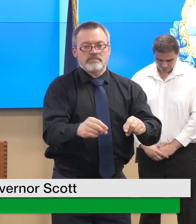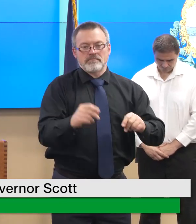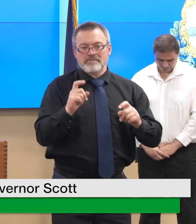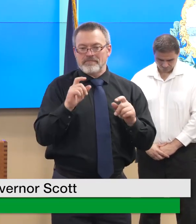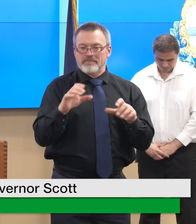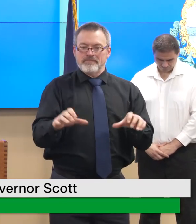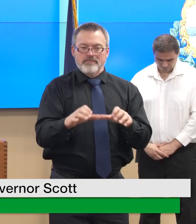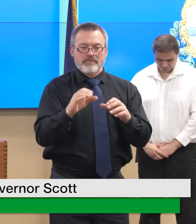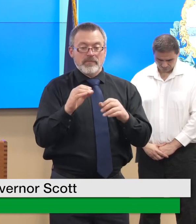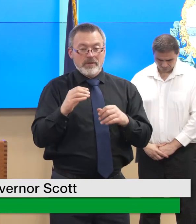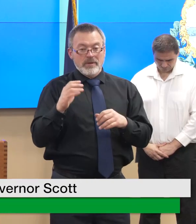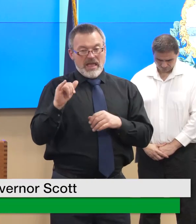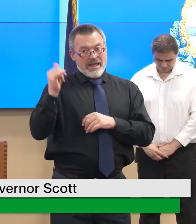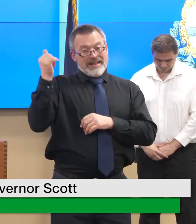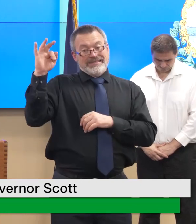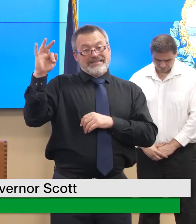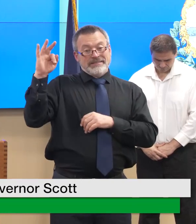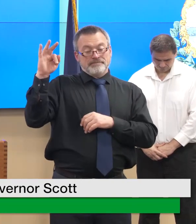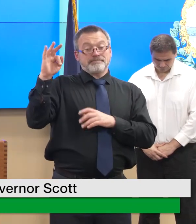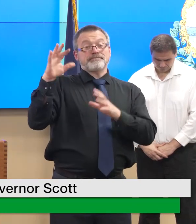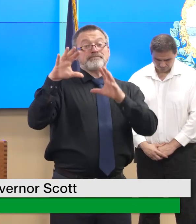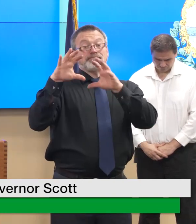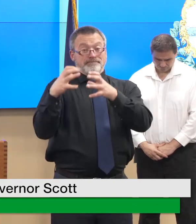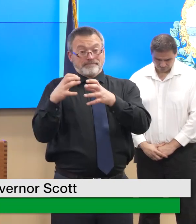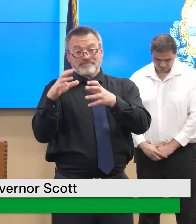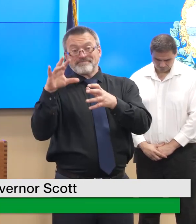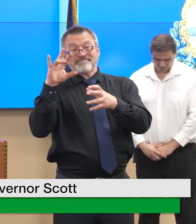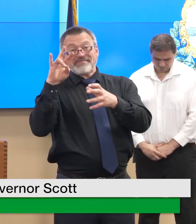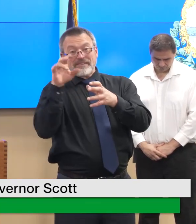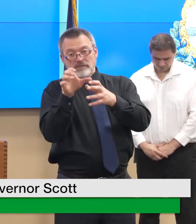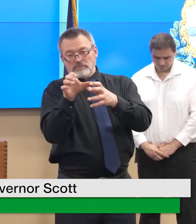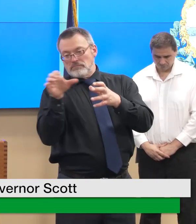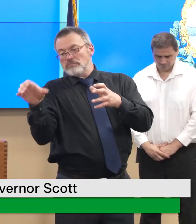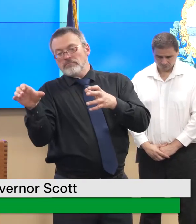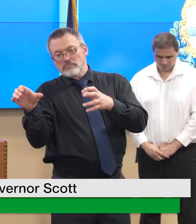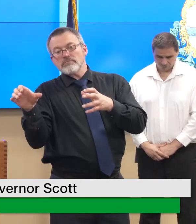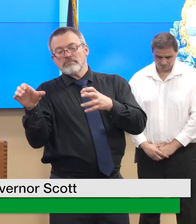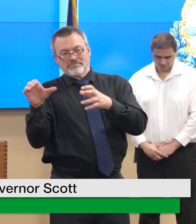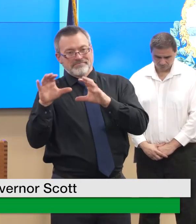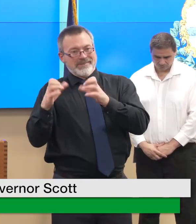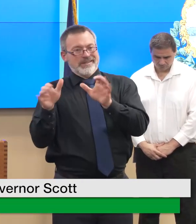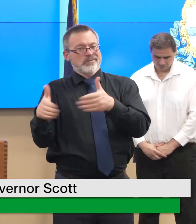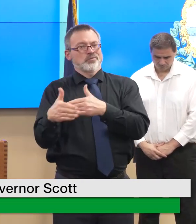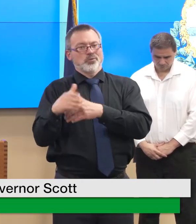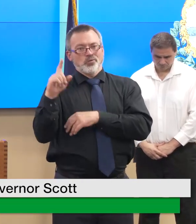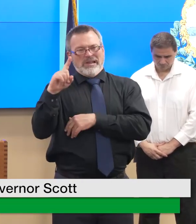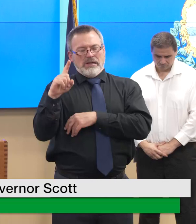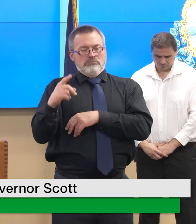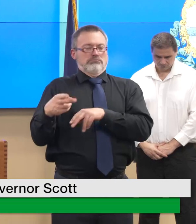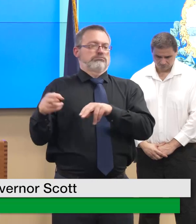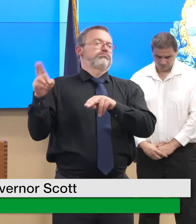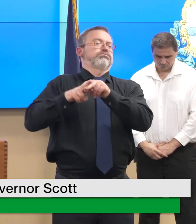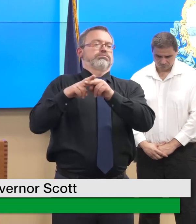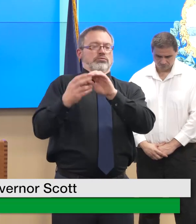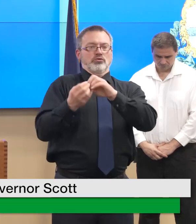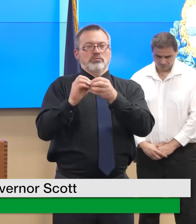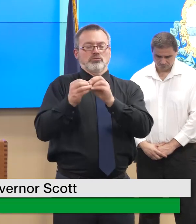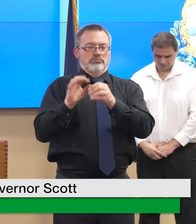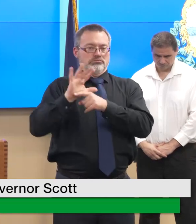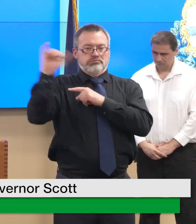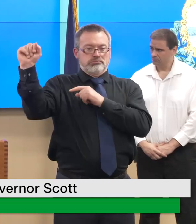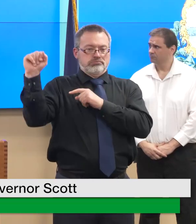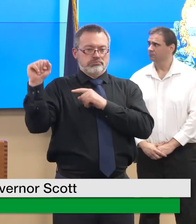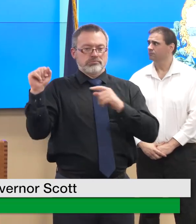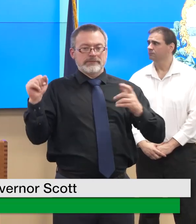19 schools had classroom spaces that showed these high levels of PCBs. Continue the dialogue